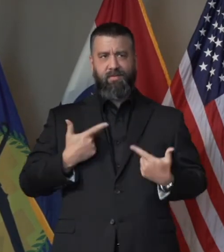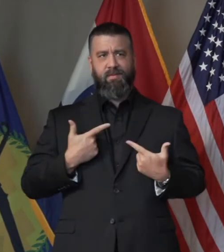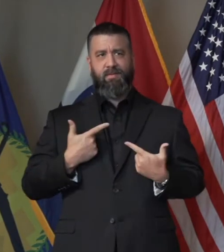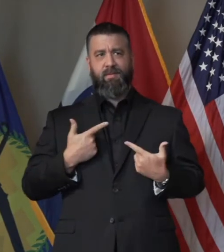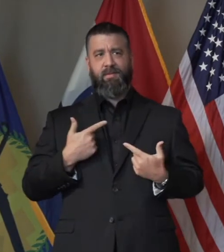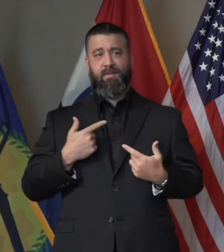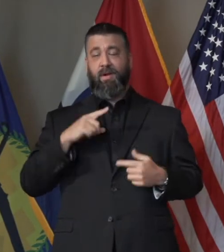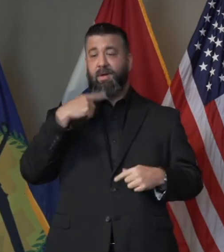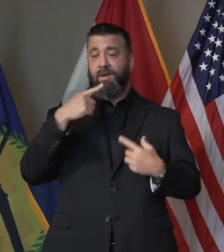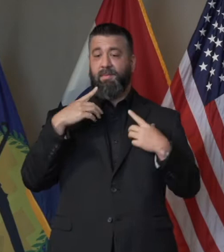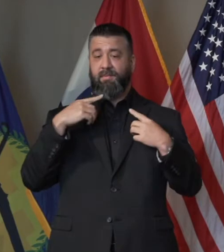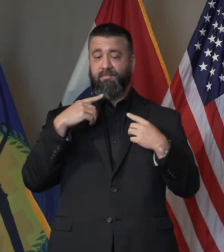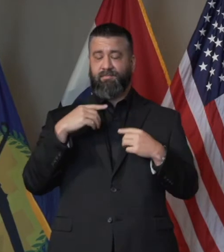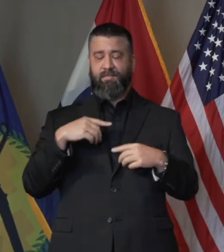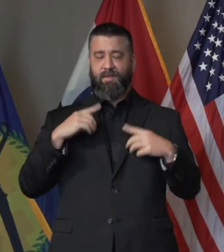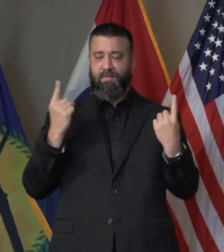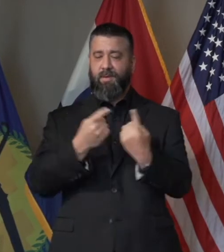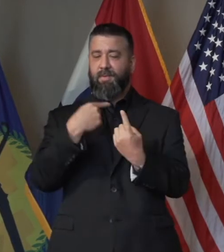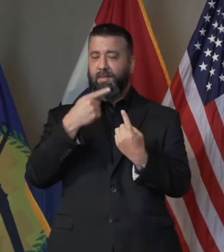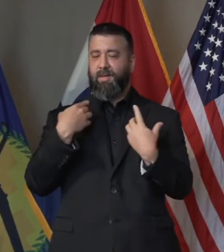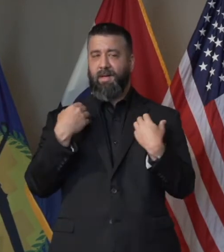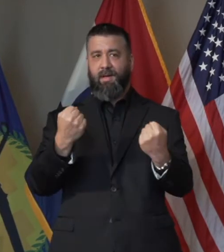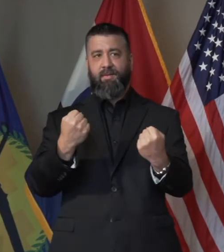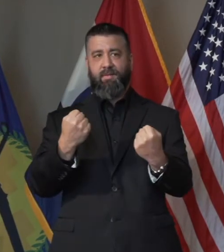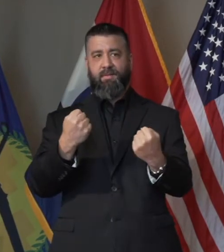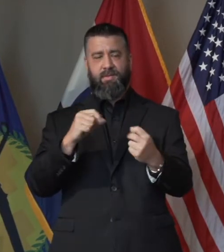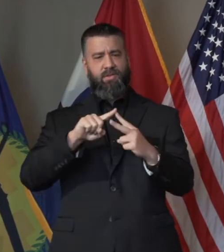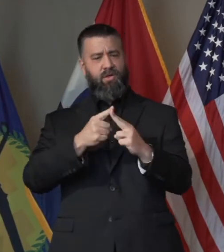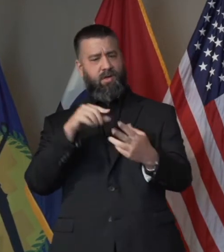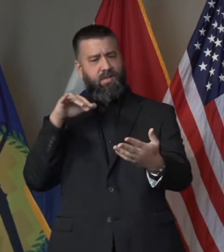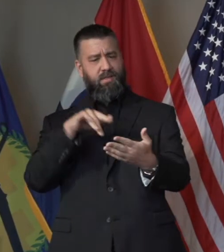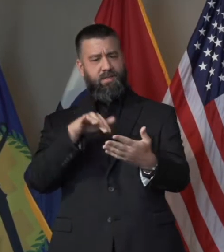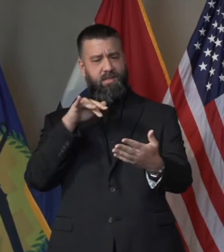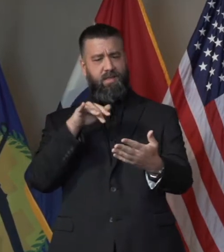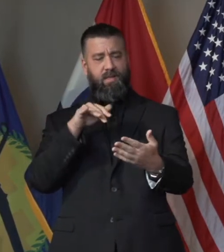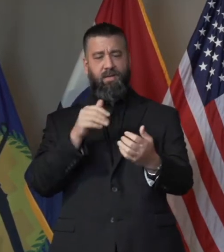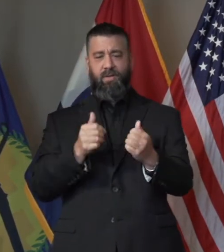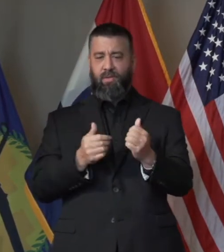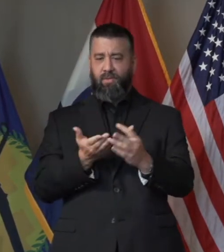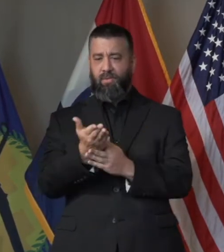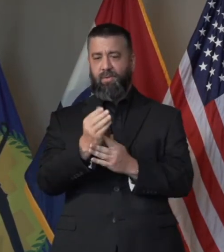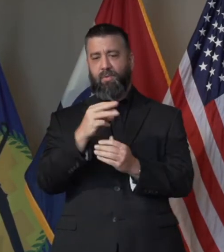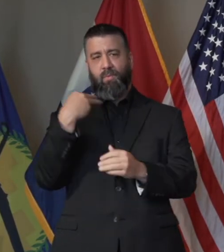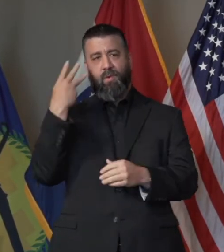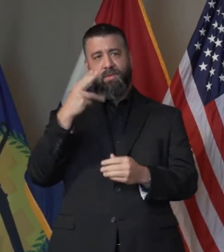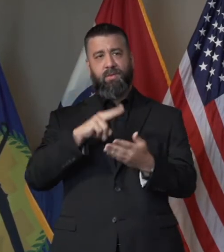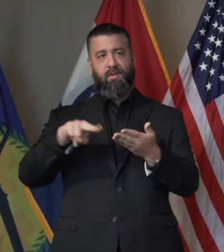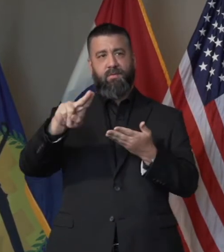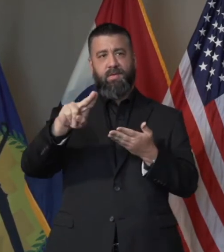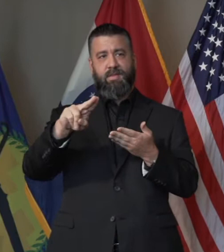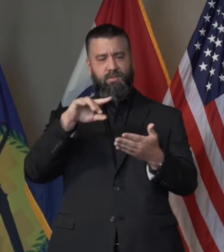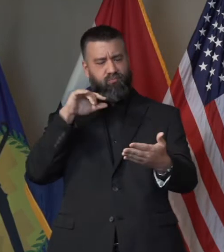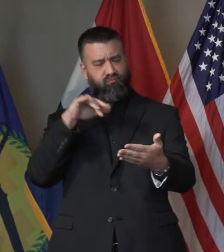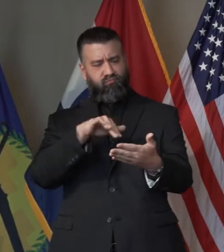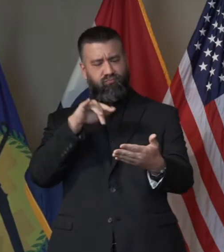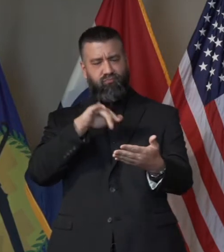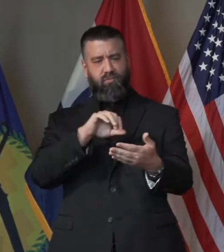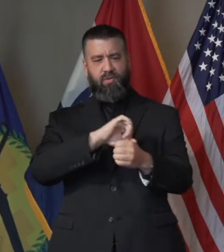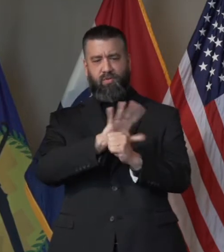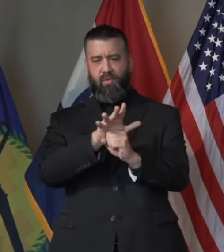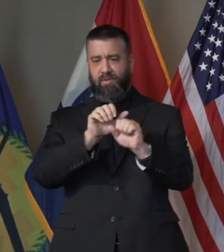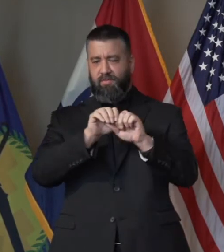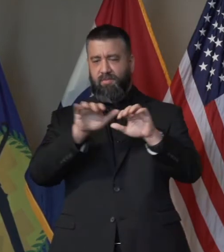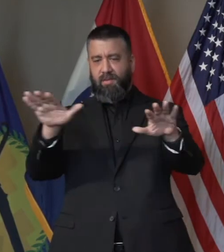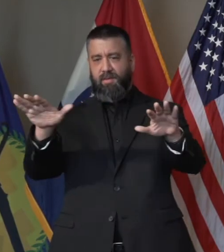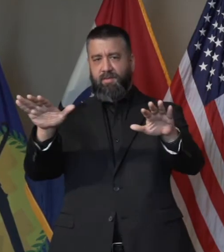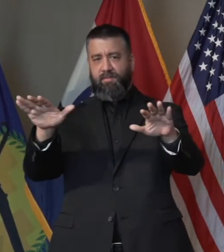Health commissioned a study launched by the Institute of Public Health at Washington University on the spread of the disease. It found that at least